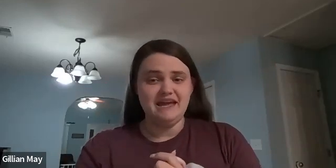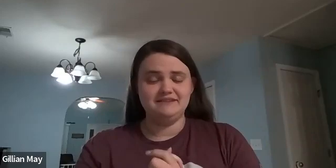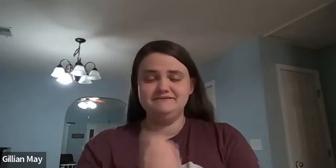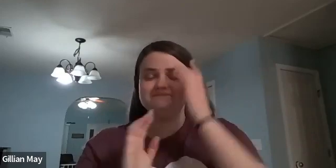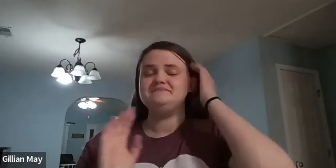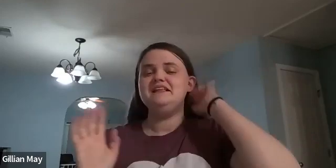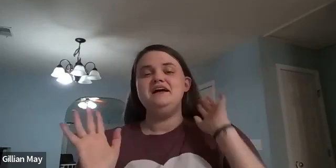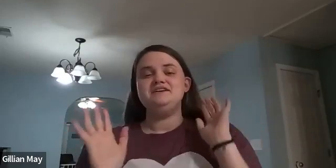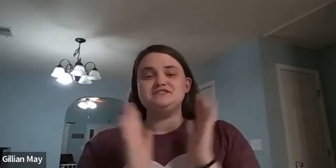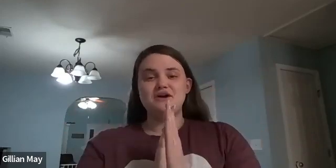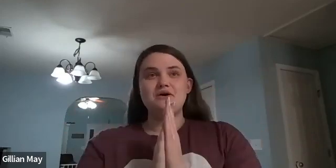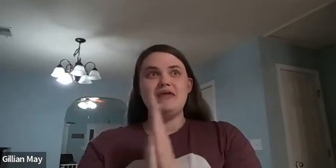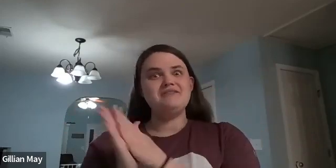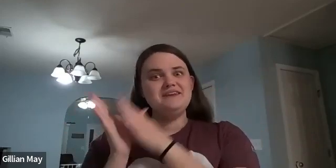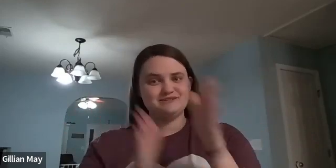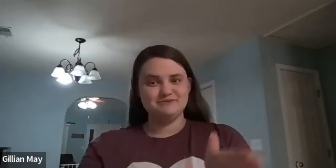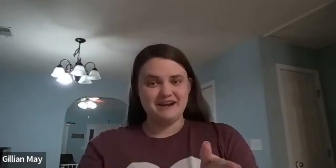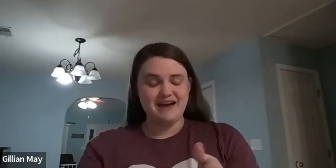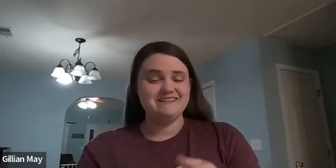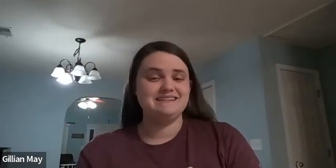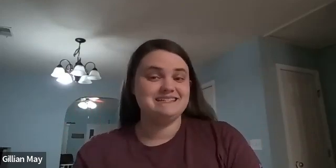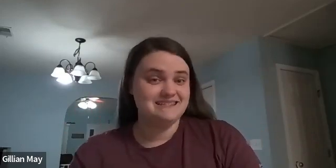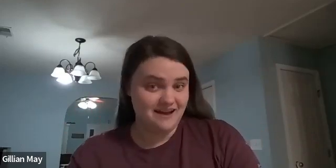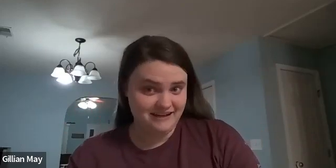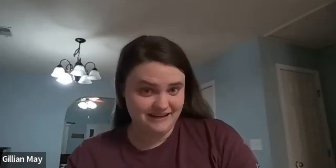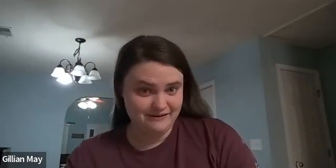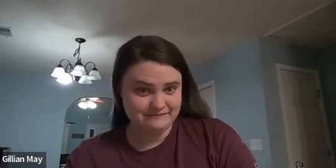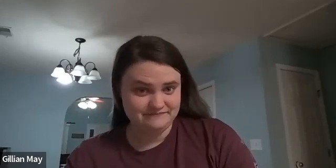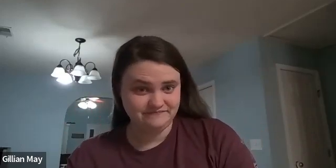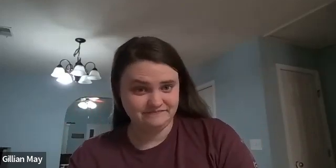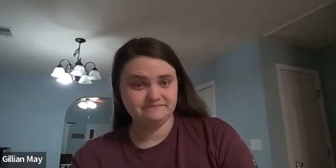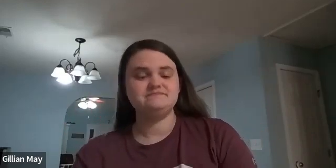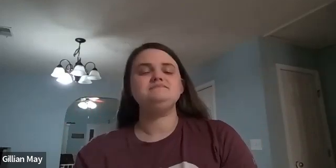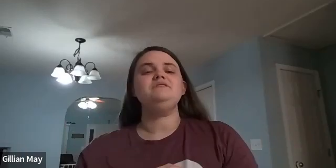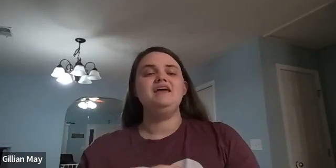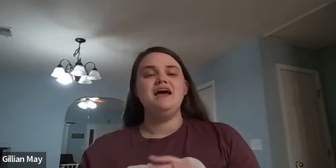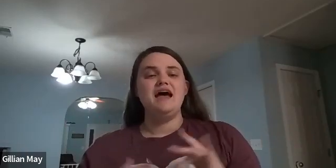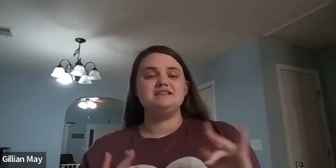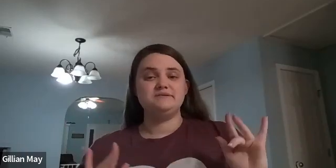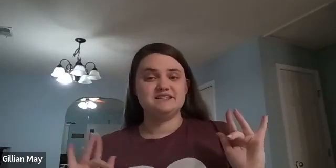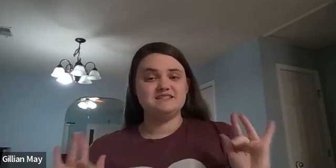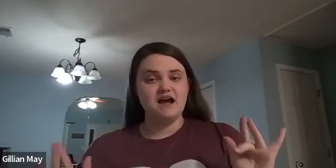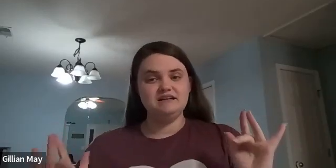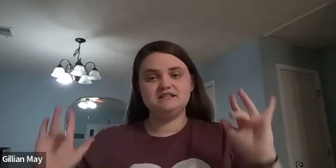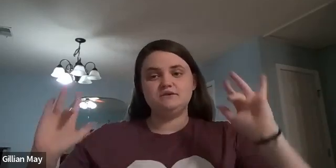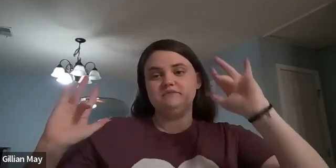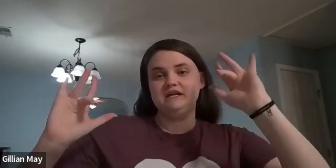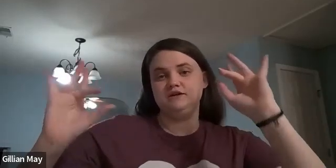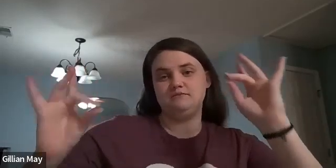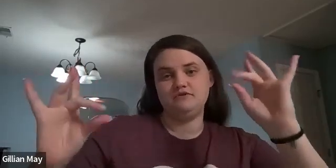can. So now the next one we're gonna have is excited. And so excited is going to be both your